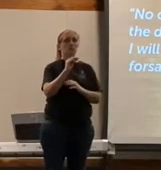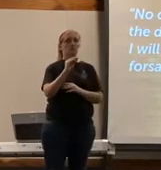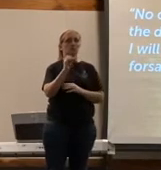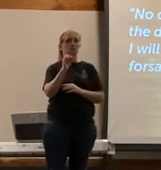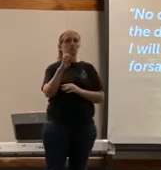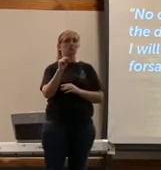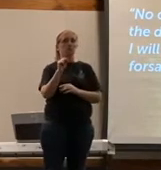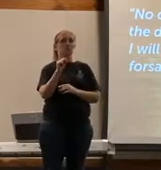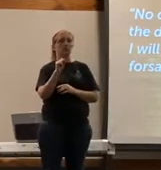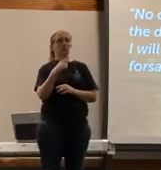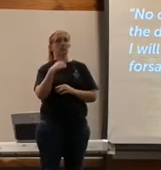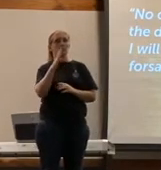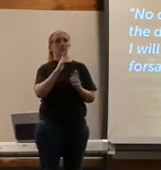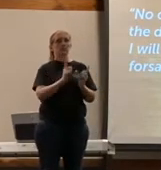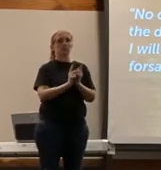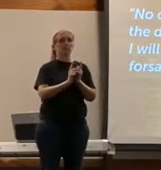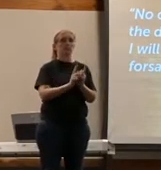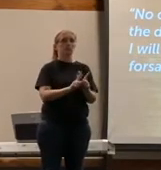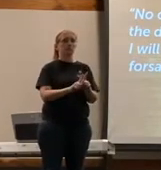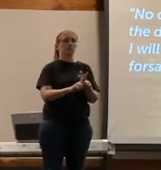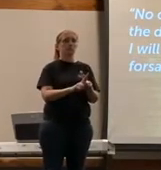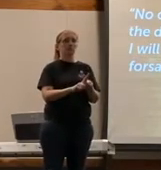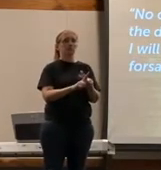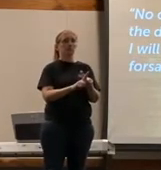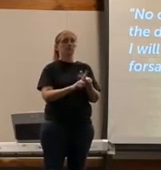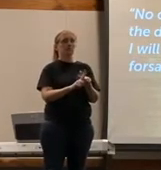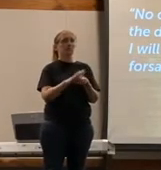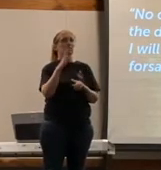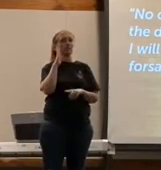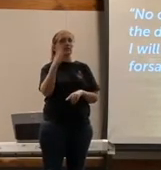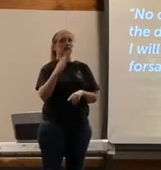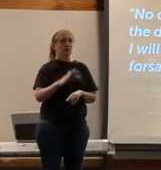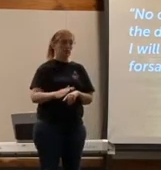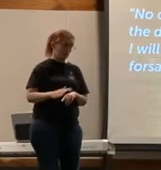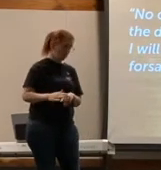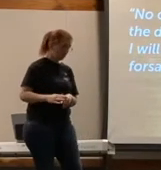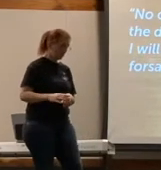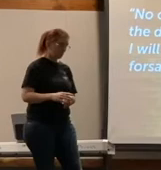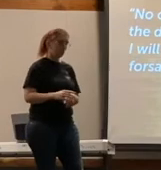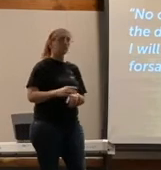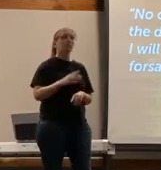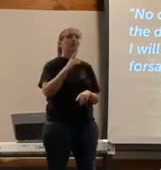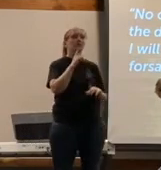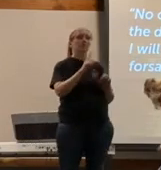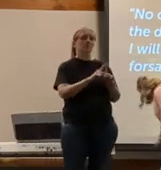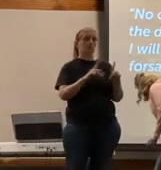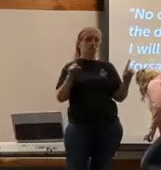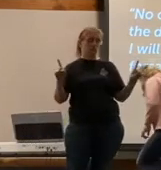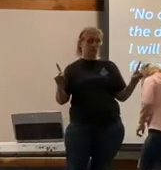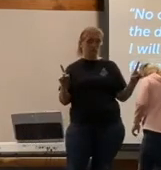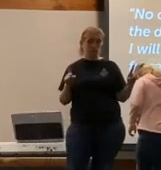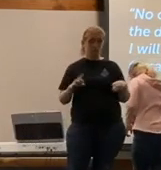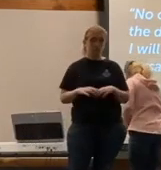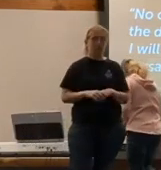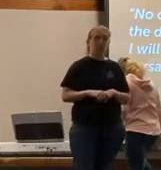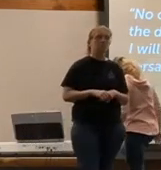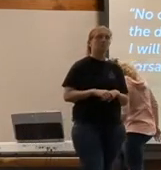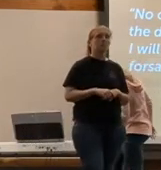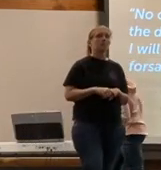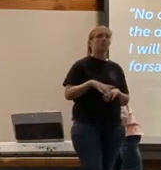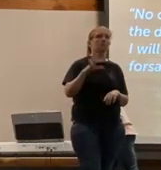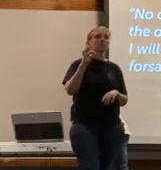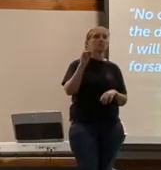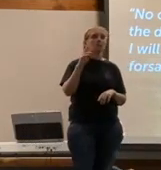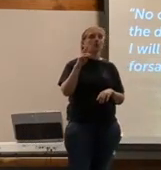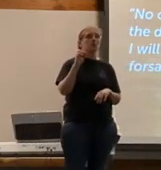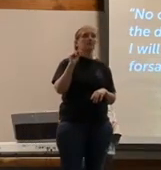Moses, so I will be with you. I will never leave you nor forsake you. Look at that word